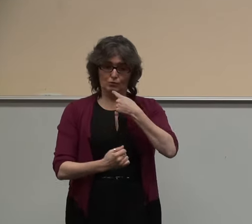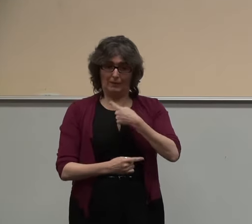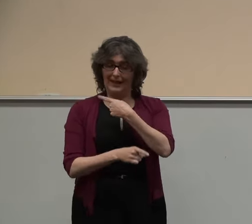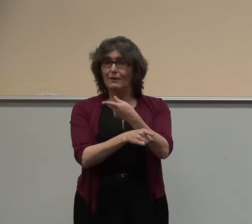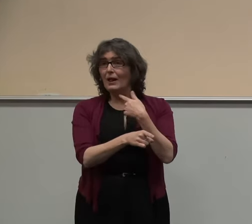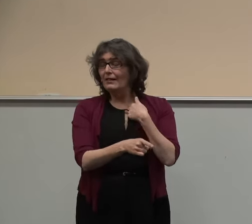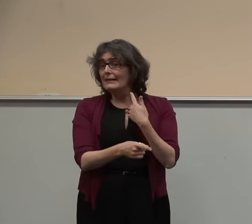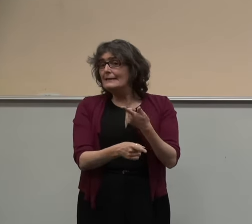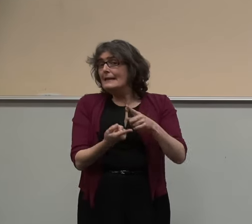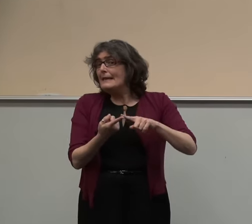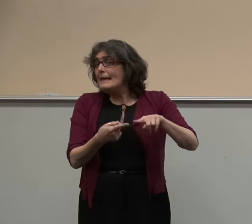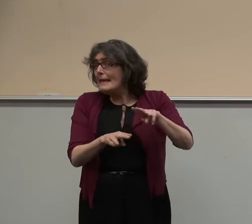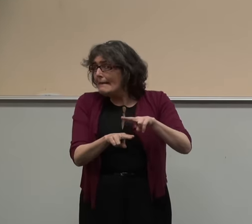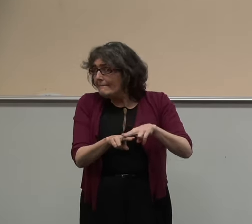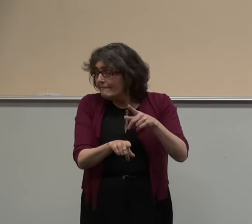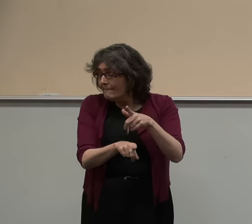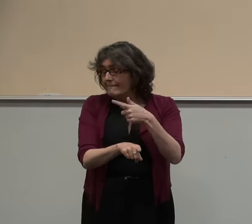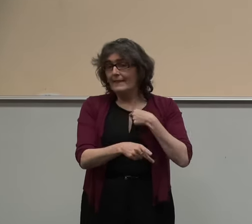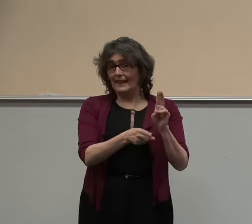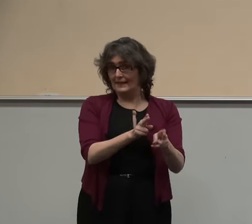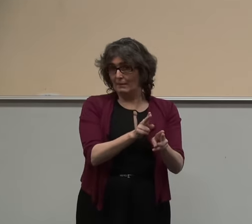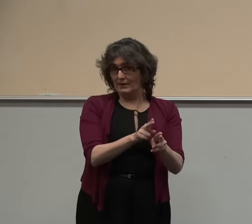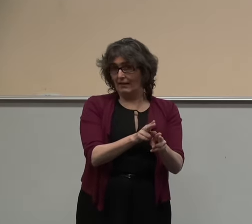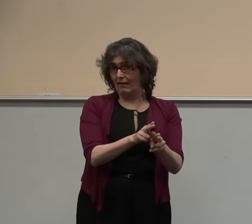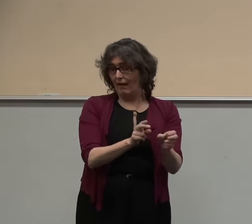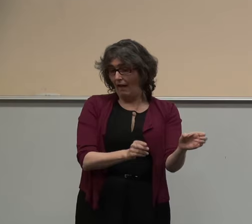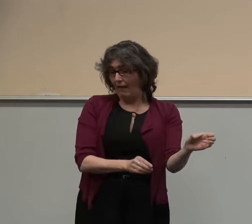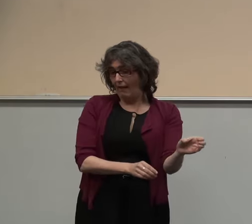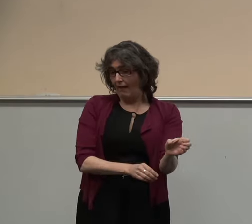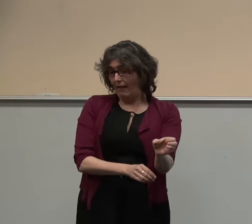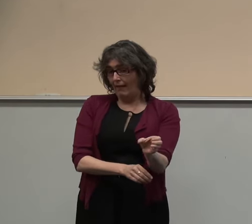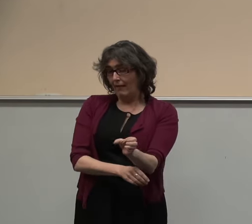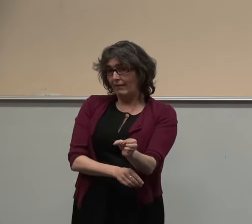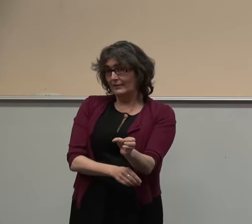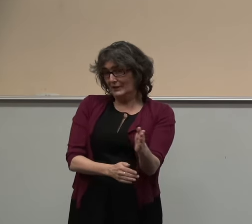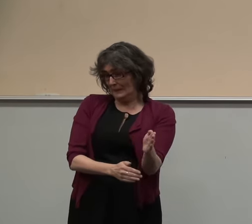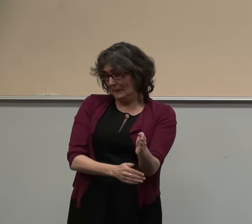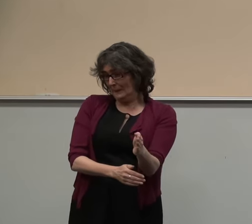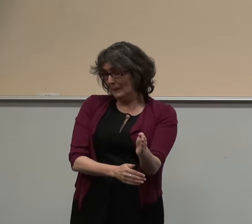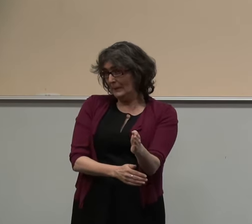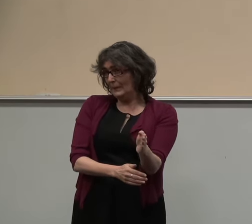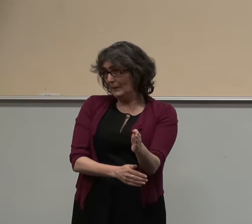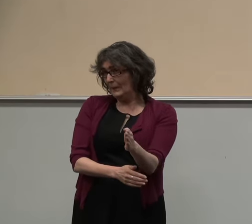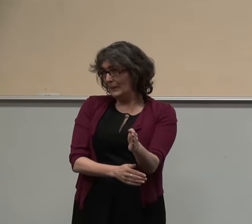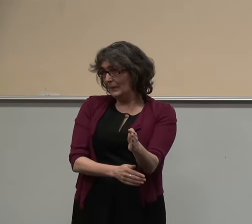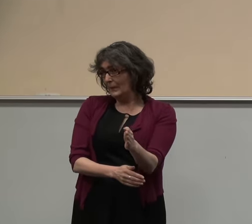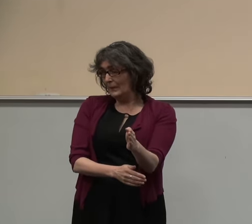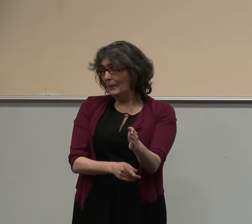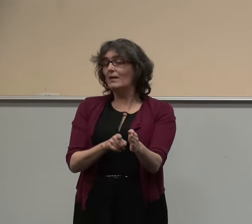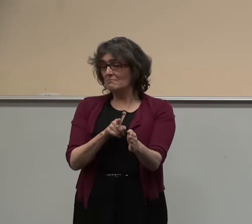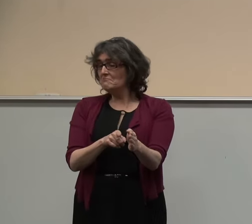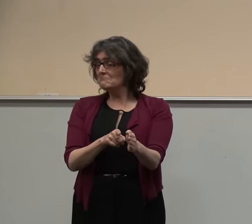the interpreter can move into the space, not in the middle and taking over, but but just a little bit into the space,